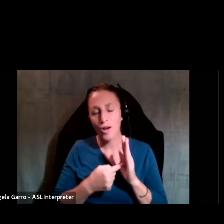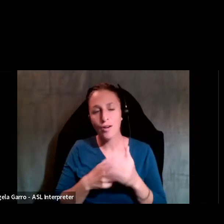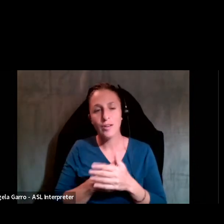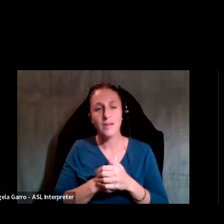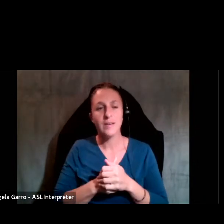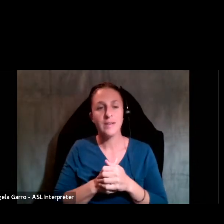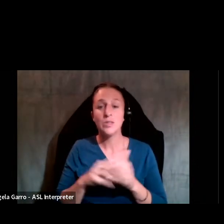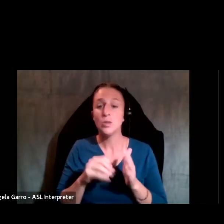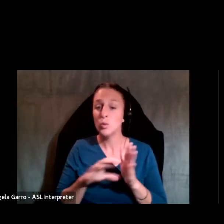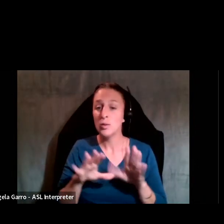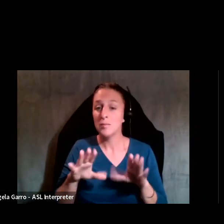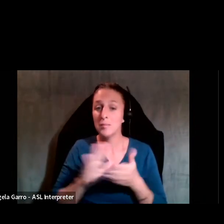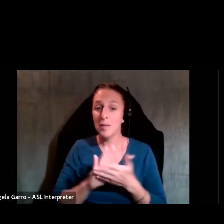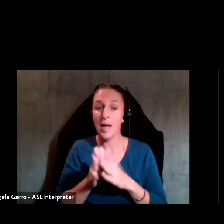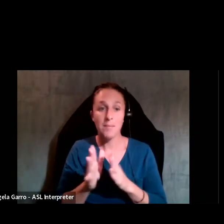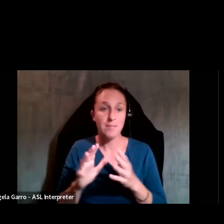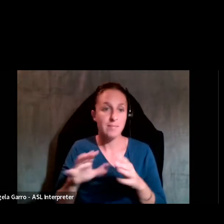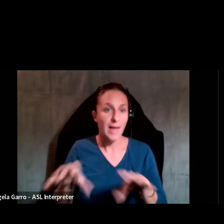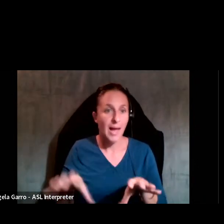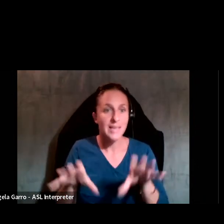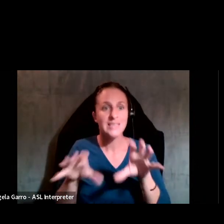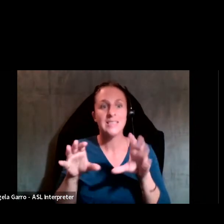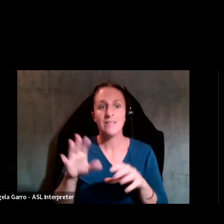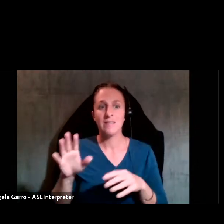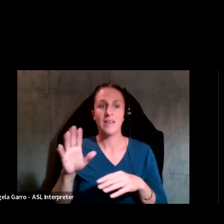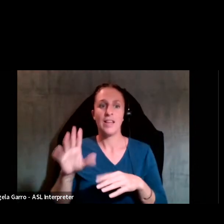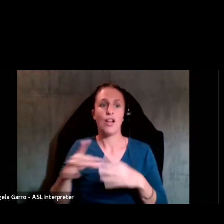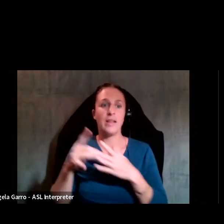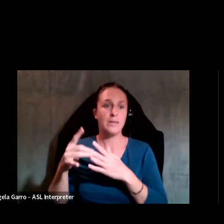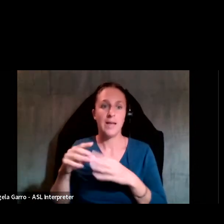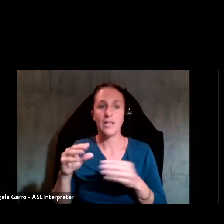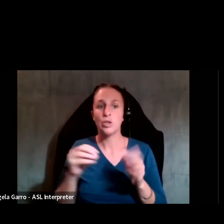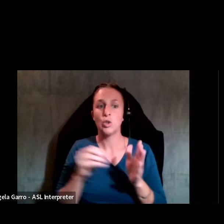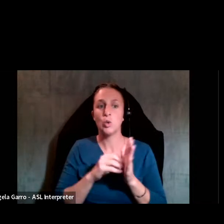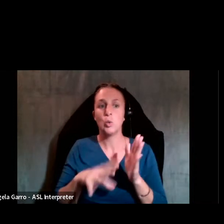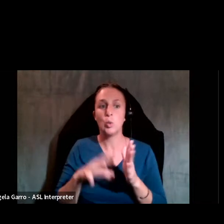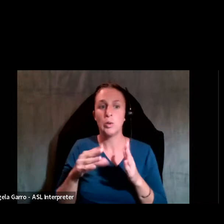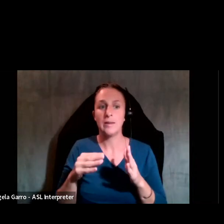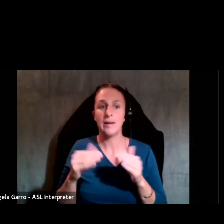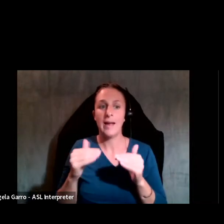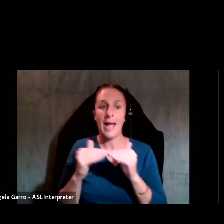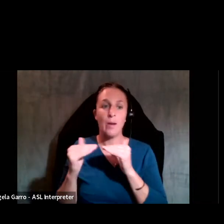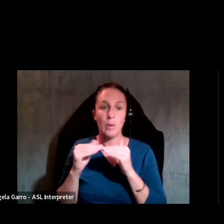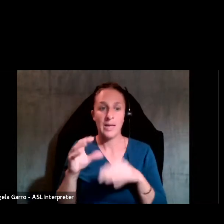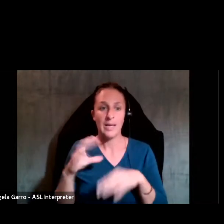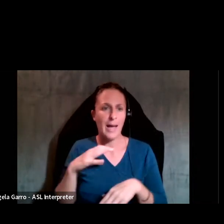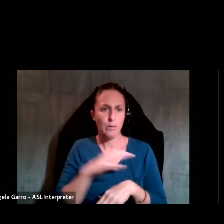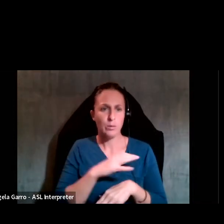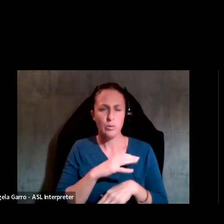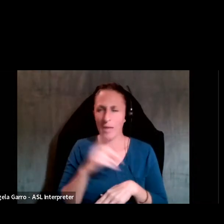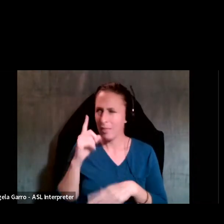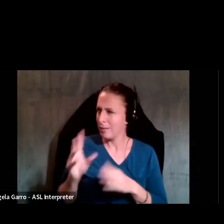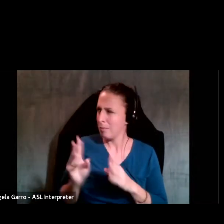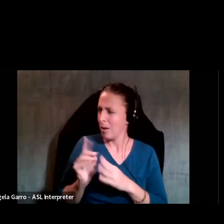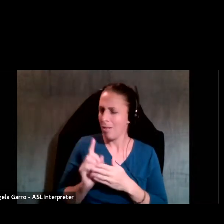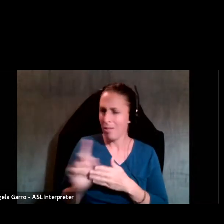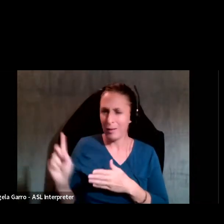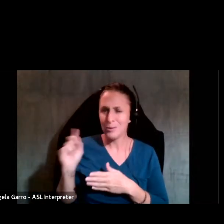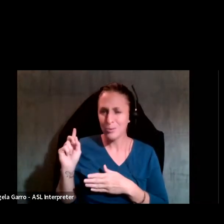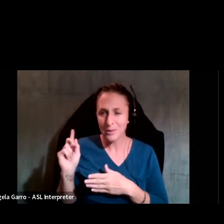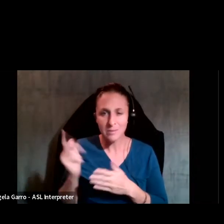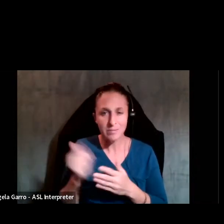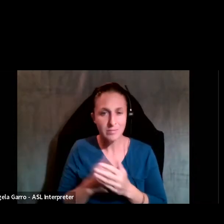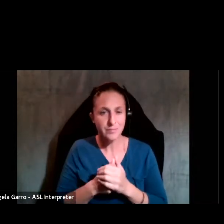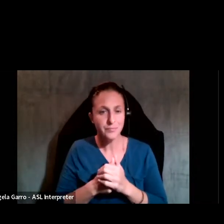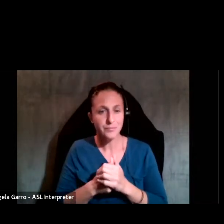Students are getting active in their leadership, like Student Equity Council. I know there was a meeting like last week, I think.